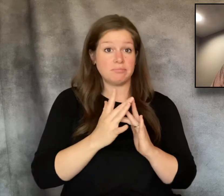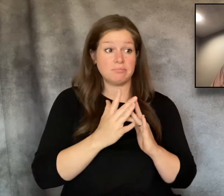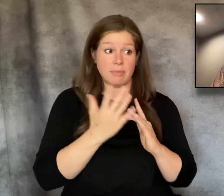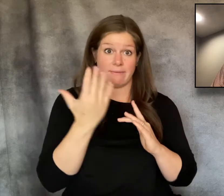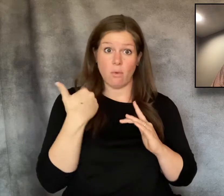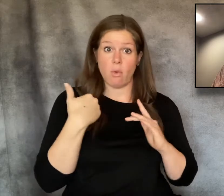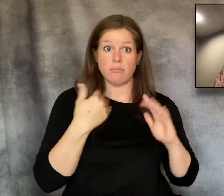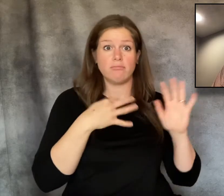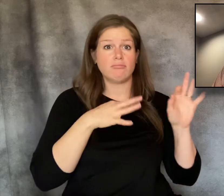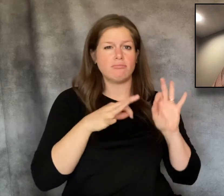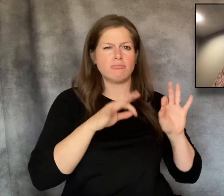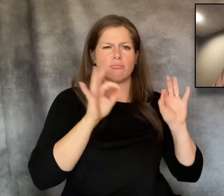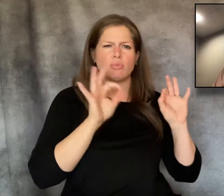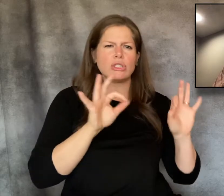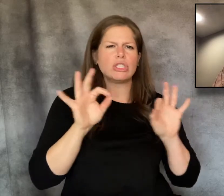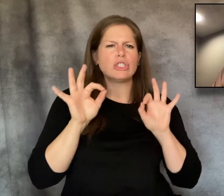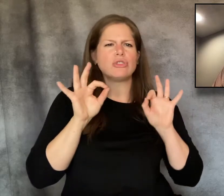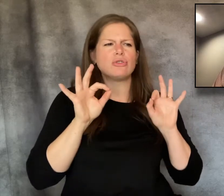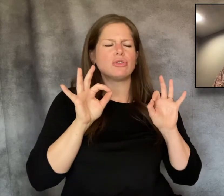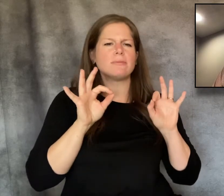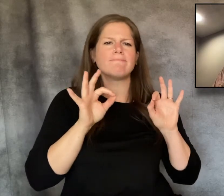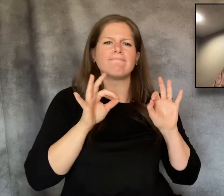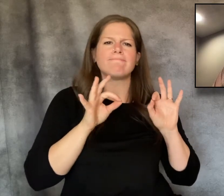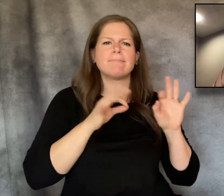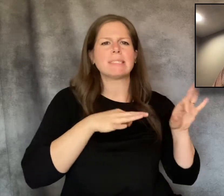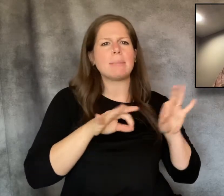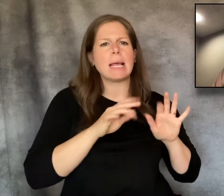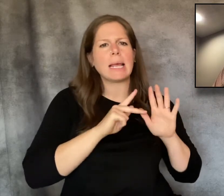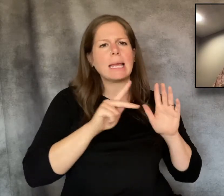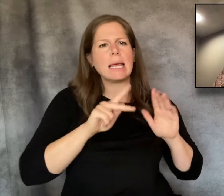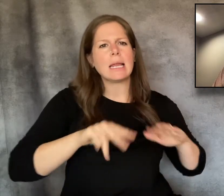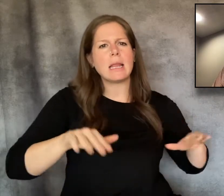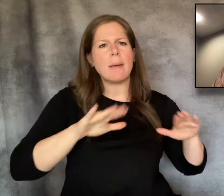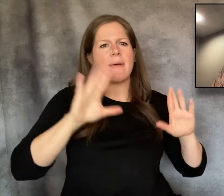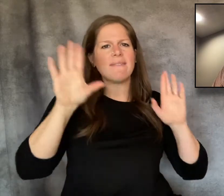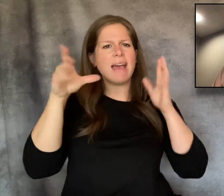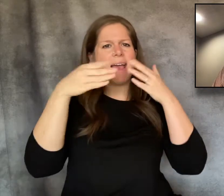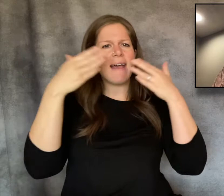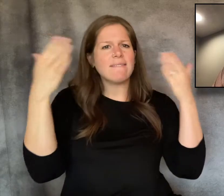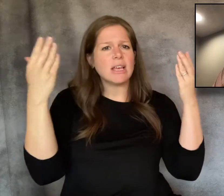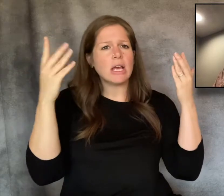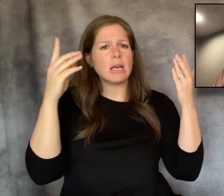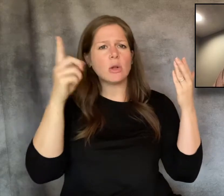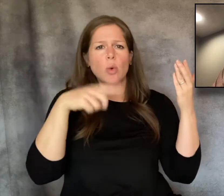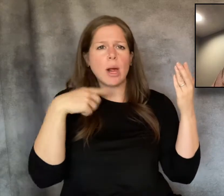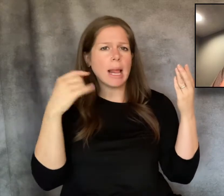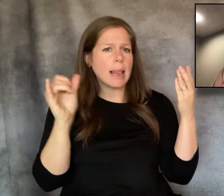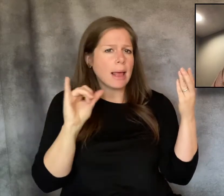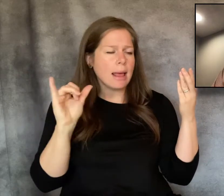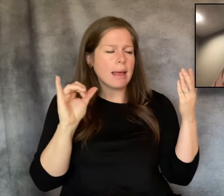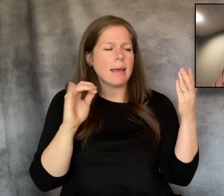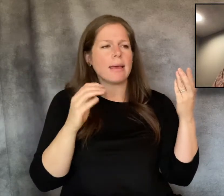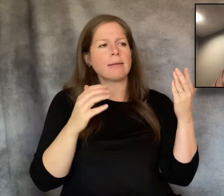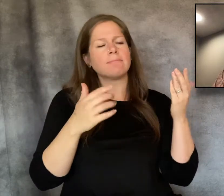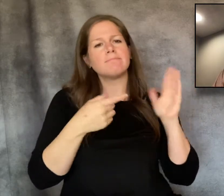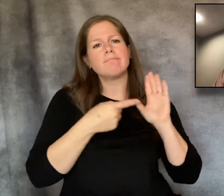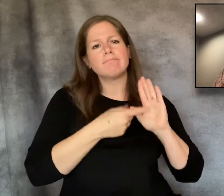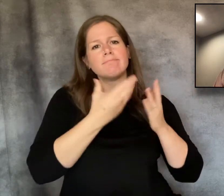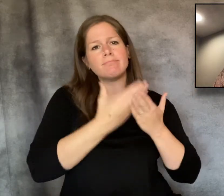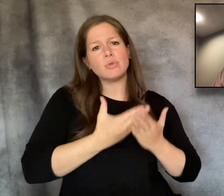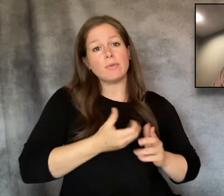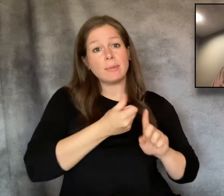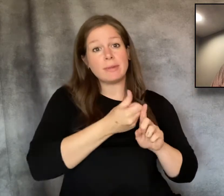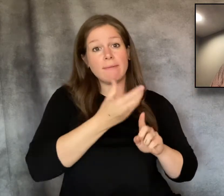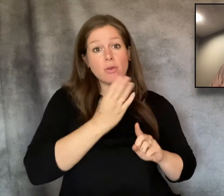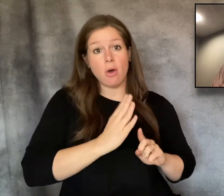pastor's heart, showing him the kingdom of heaven, showing his God side, if you will, to the latter part of this section will show